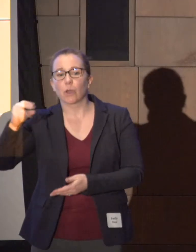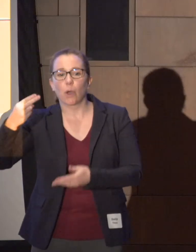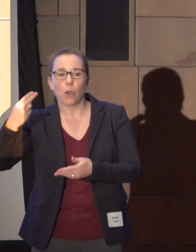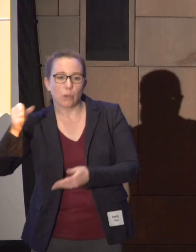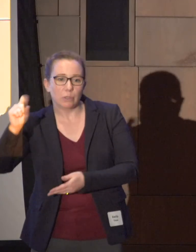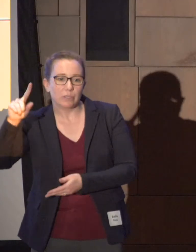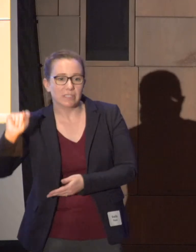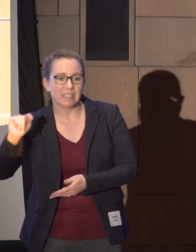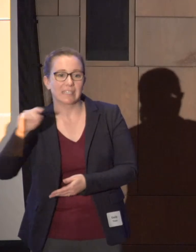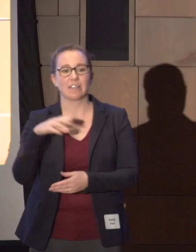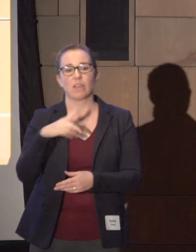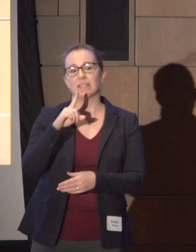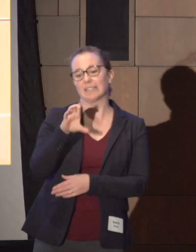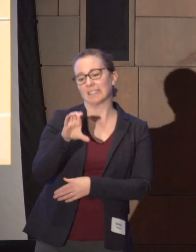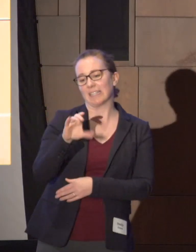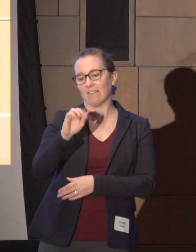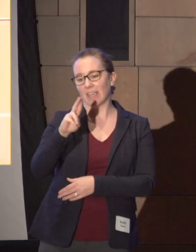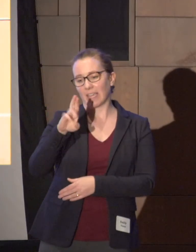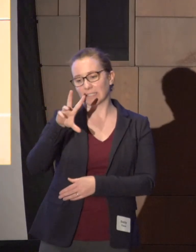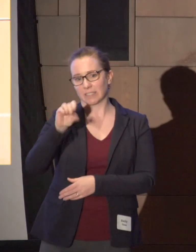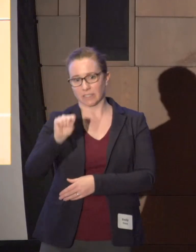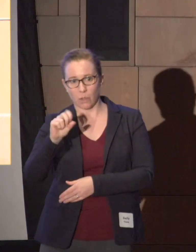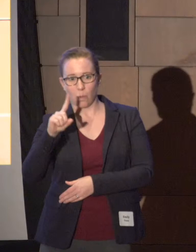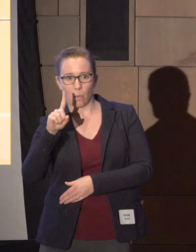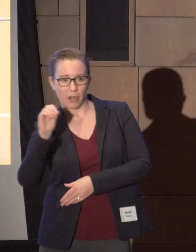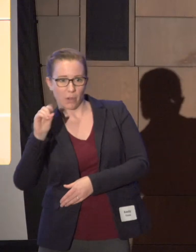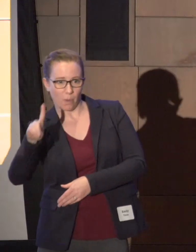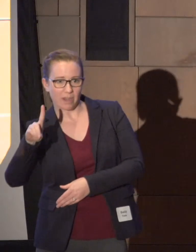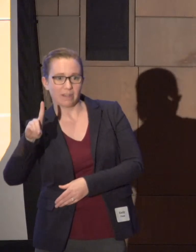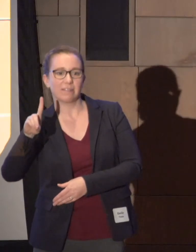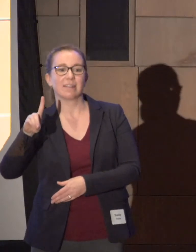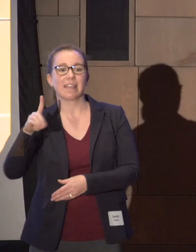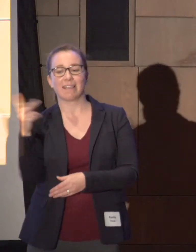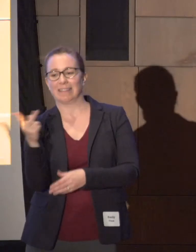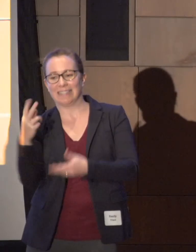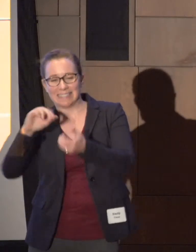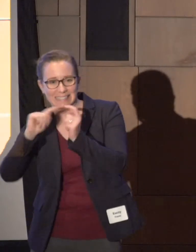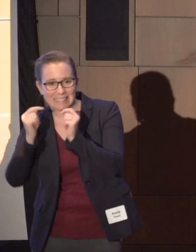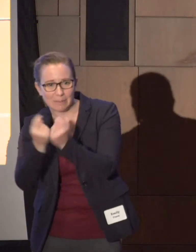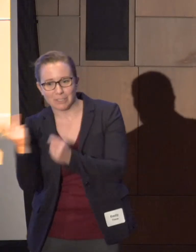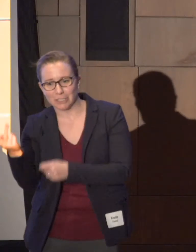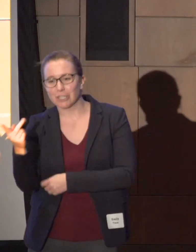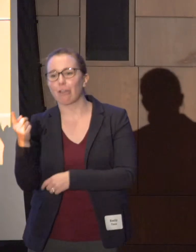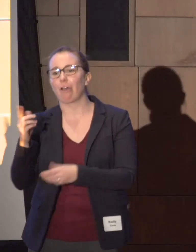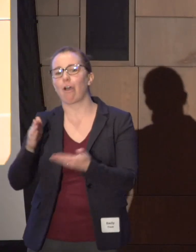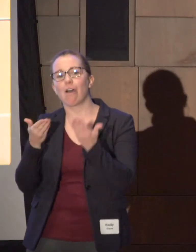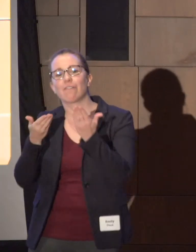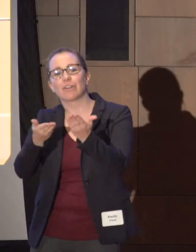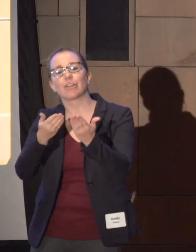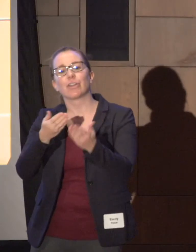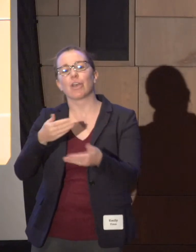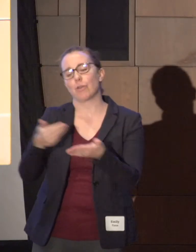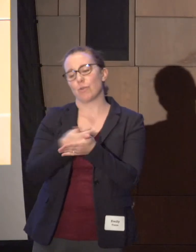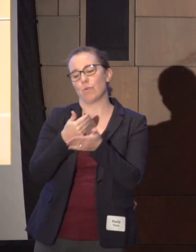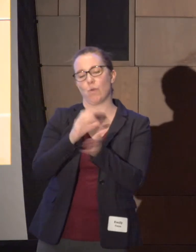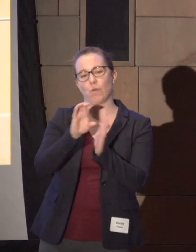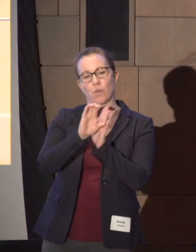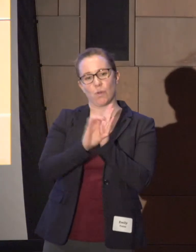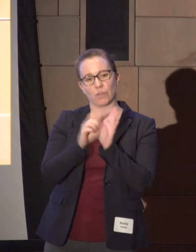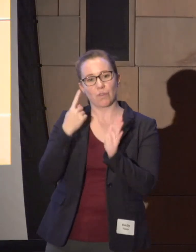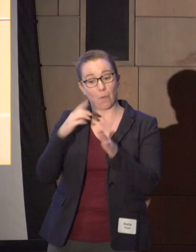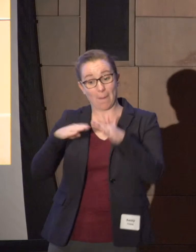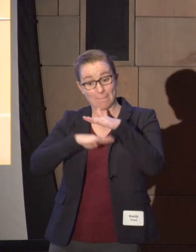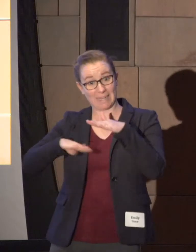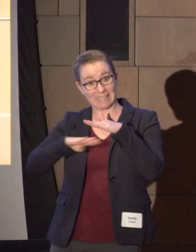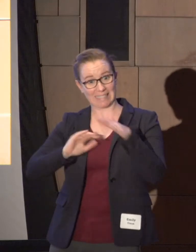Civics 101 podcast. With her co-host Nick Capodice and their team, she offers what they call a refresher course on the basics